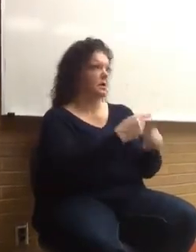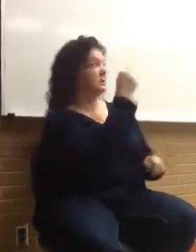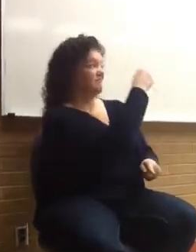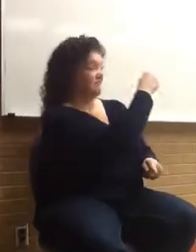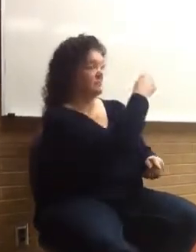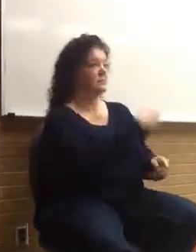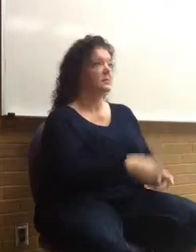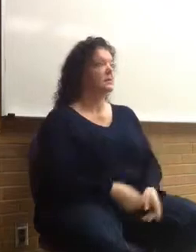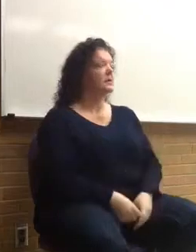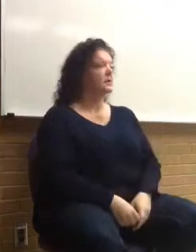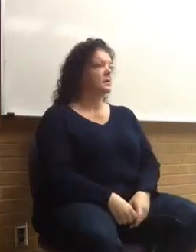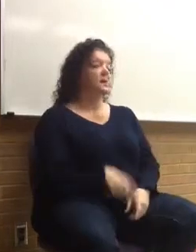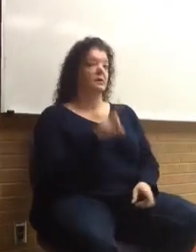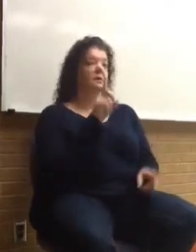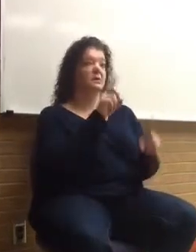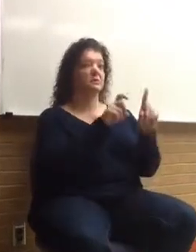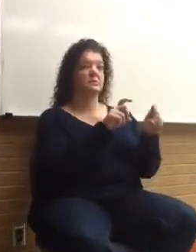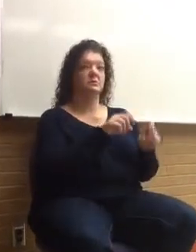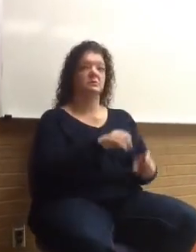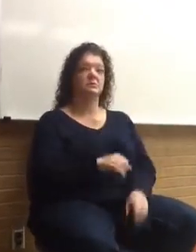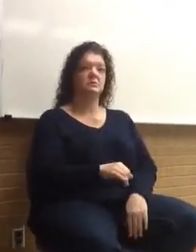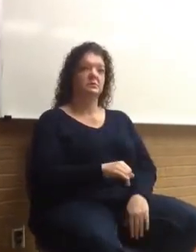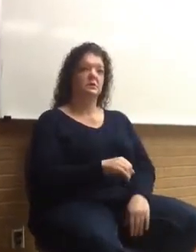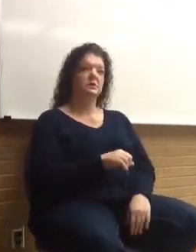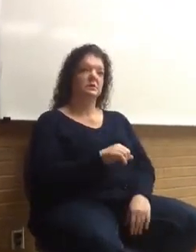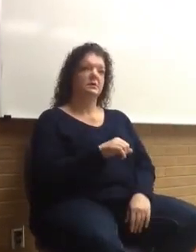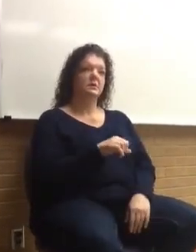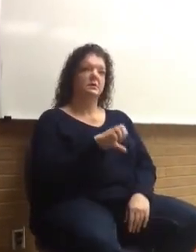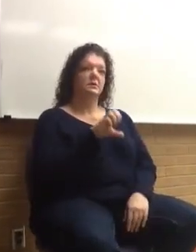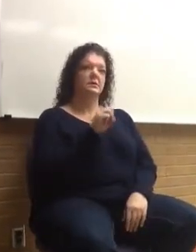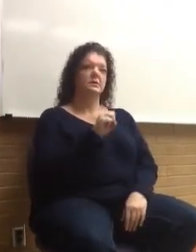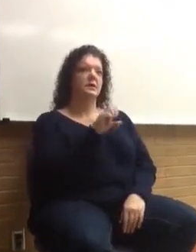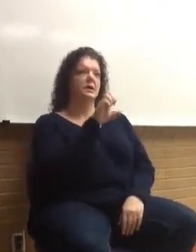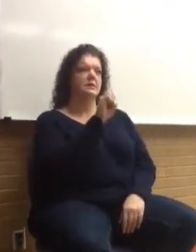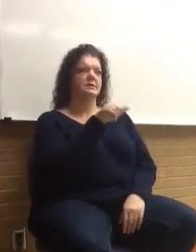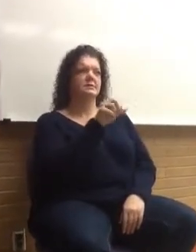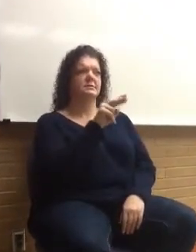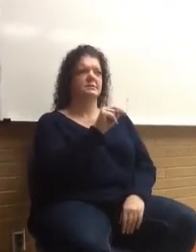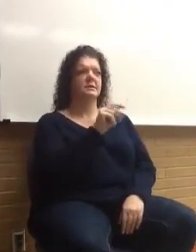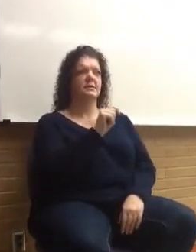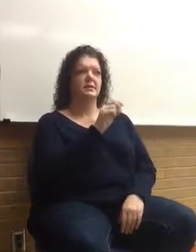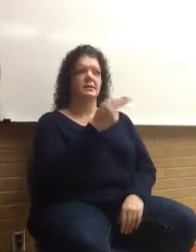Okay, who's got a question on this one? Anybody? Yes? That's your final answer then? Yes.